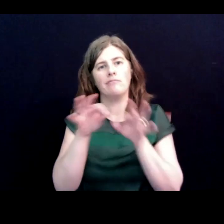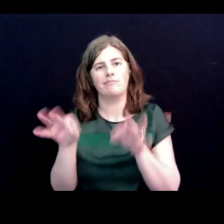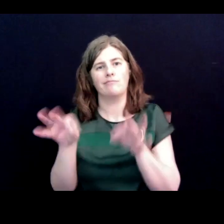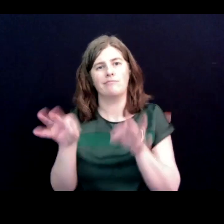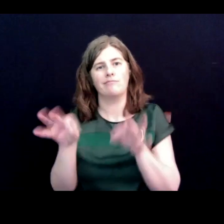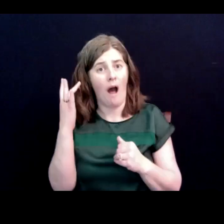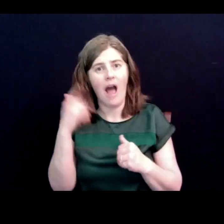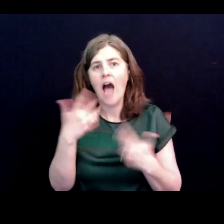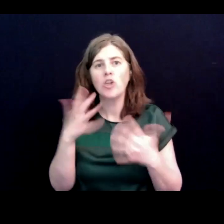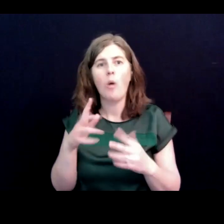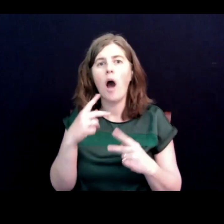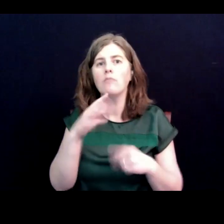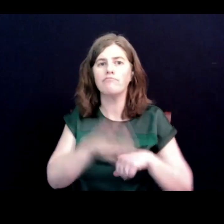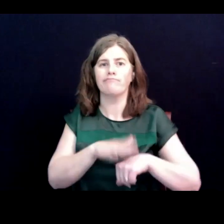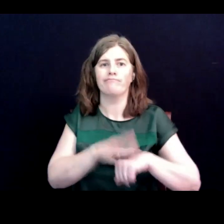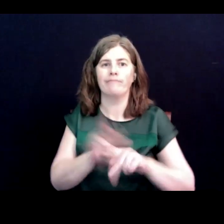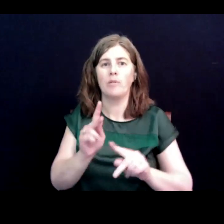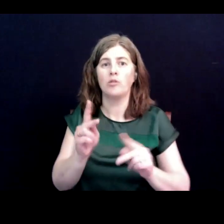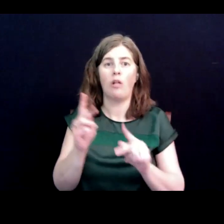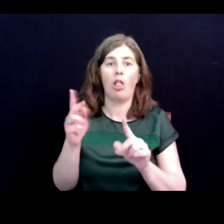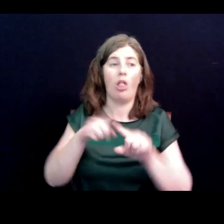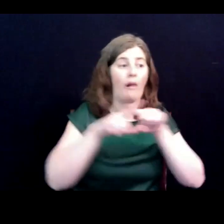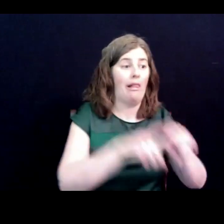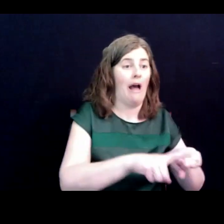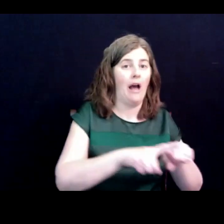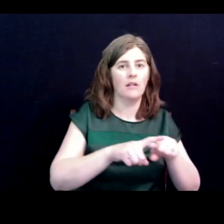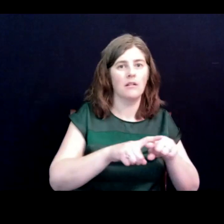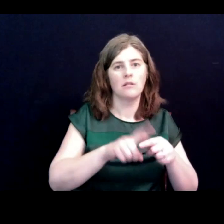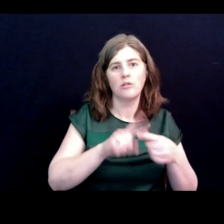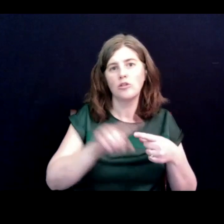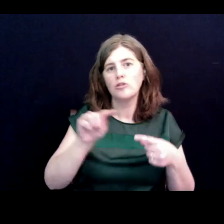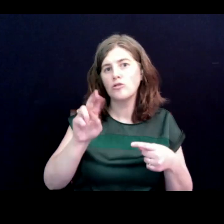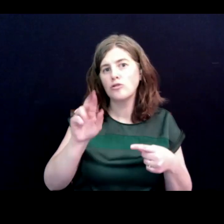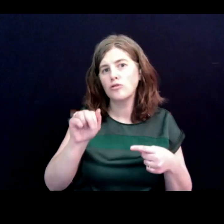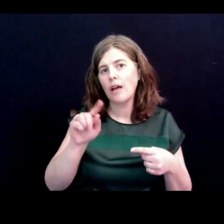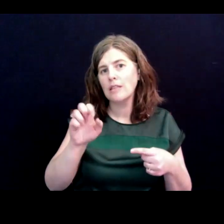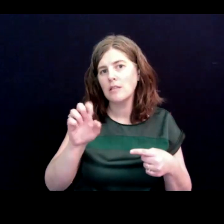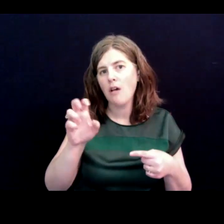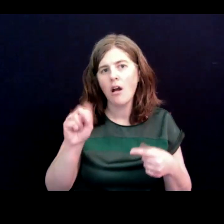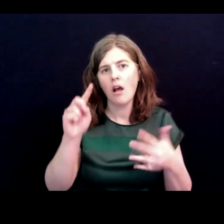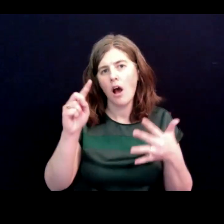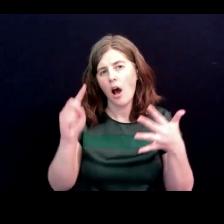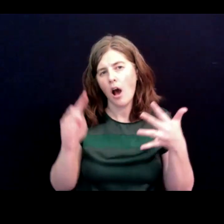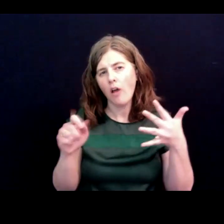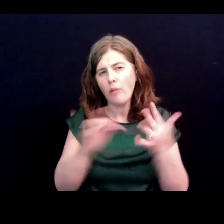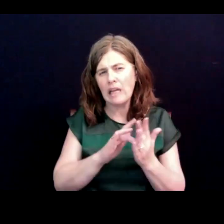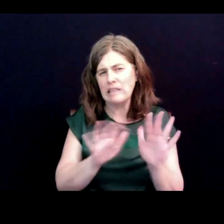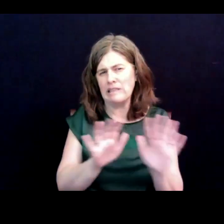just anybody going to medications like trazodone, Remeron, some of these other medications,